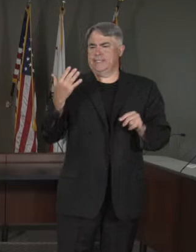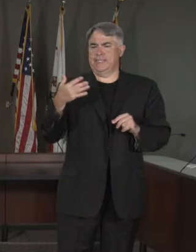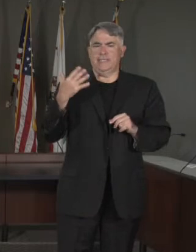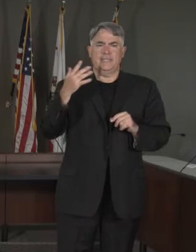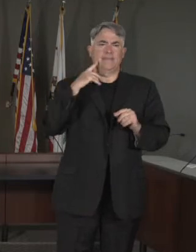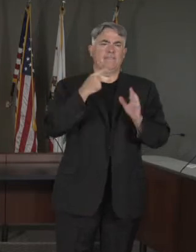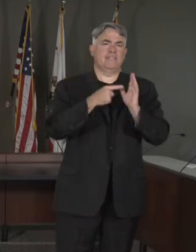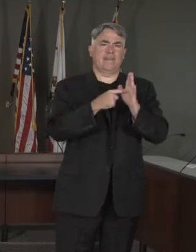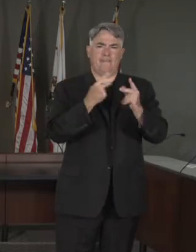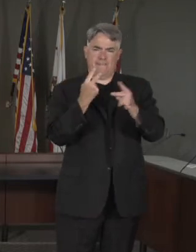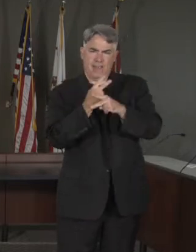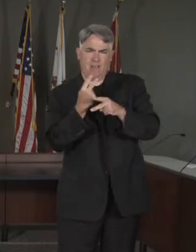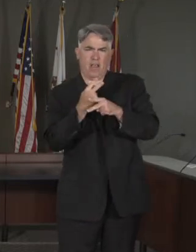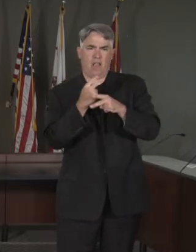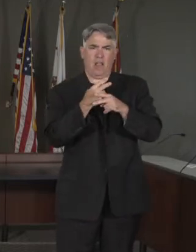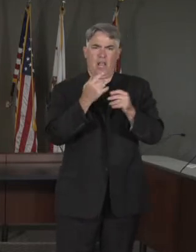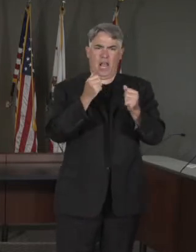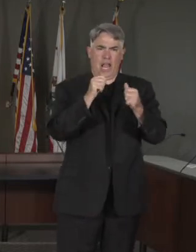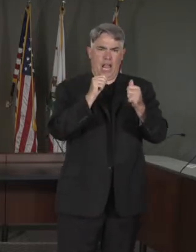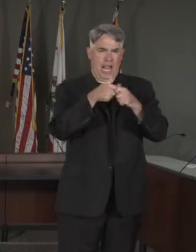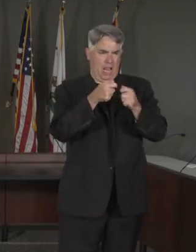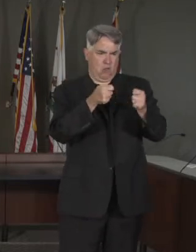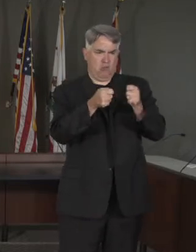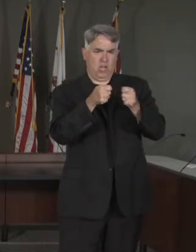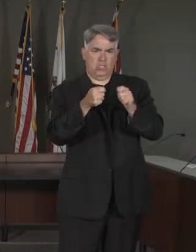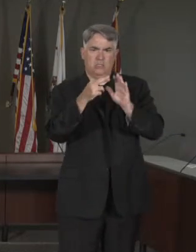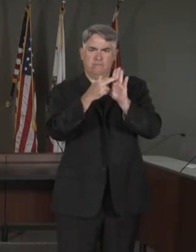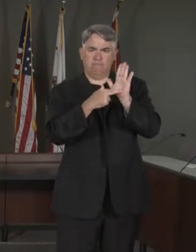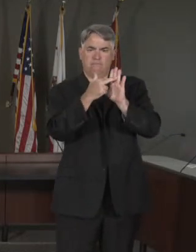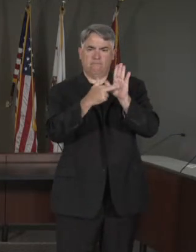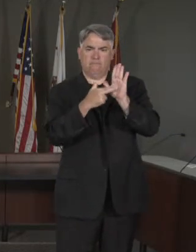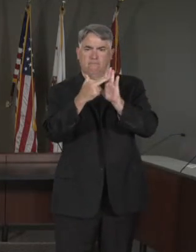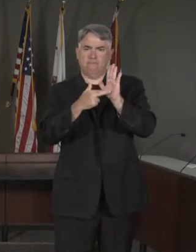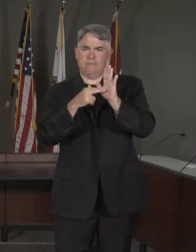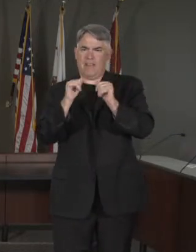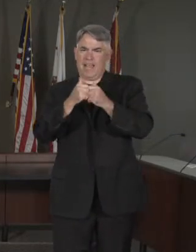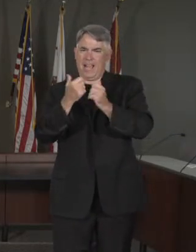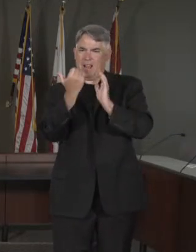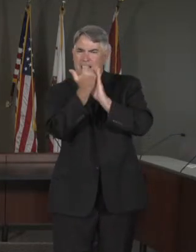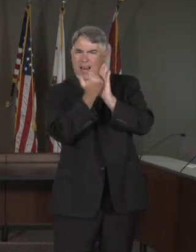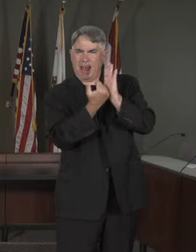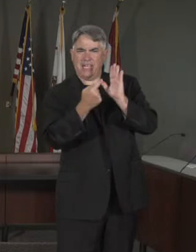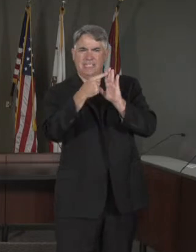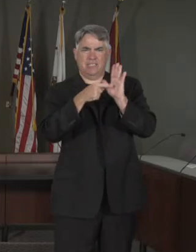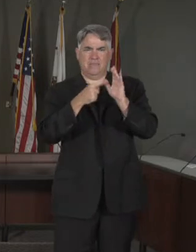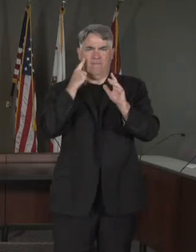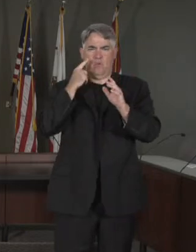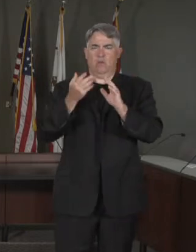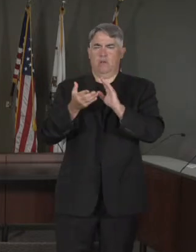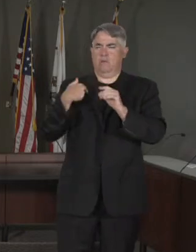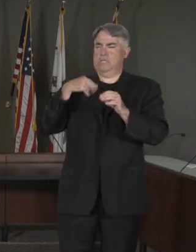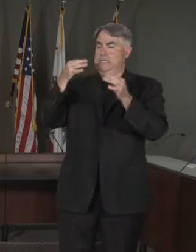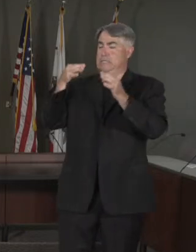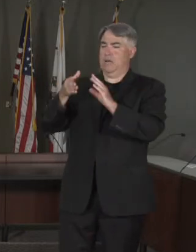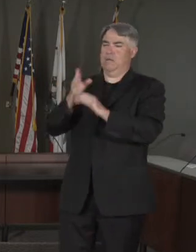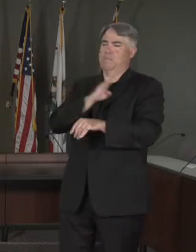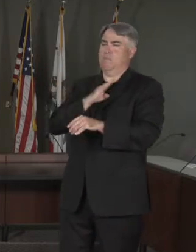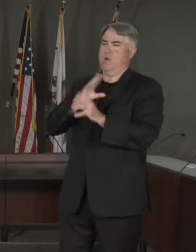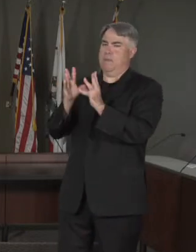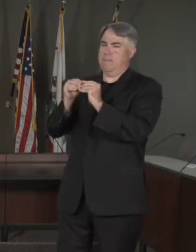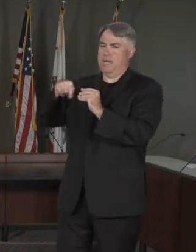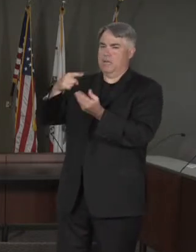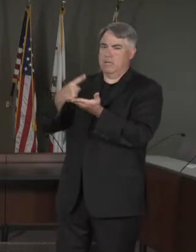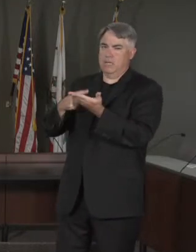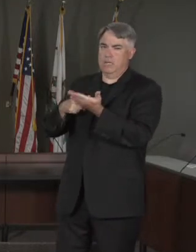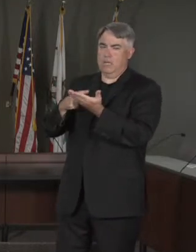regulations. I read the list out during the board meeting. So we stated it's going to continue until